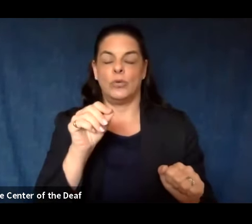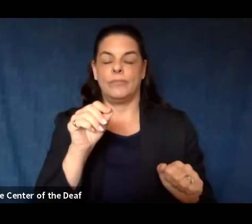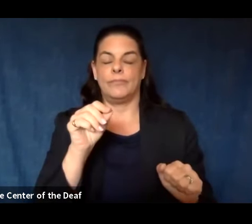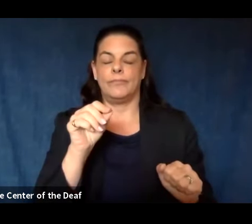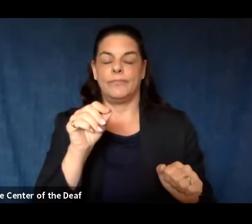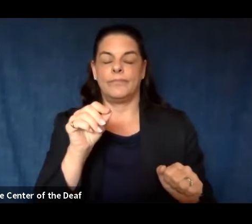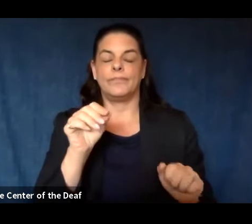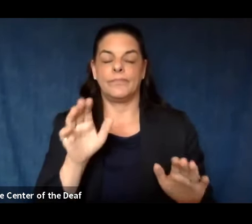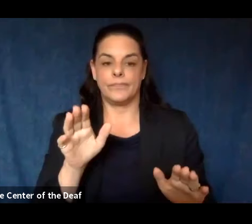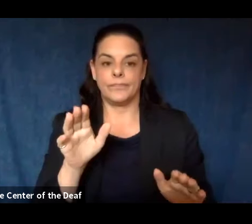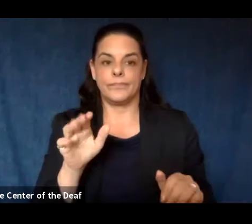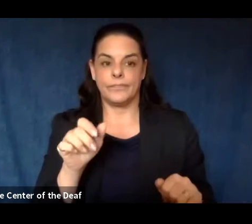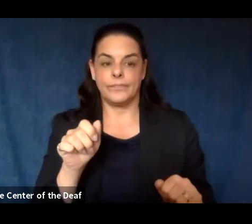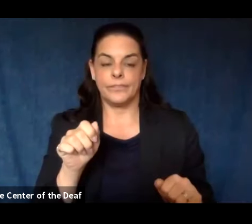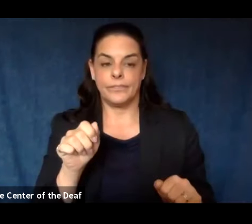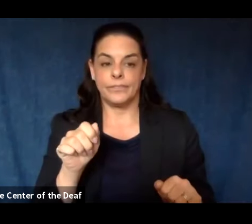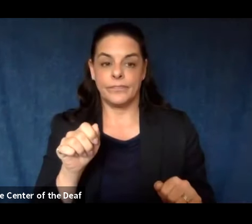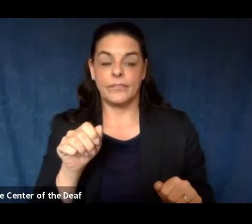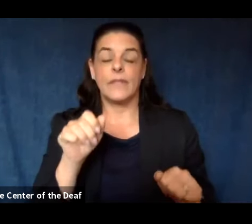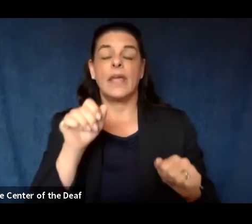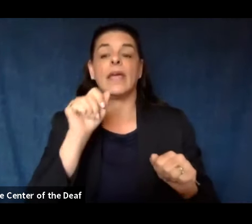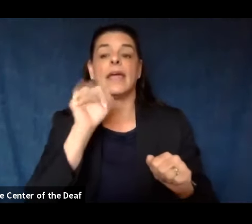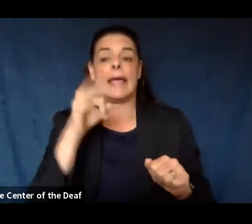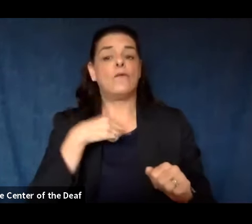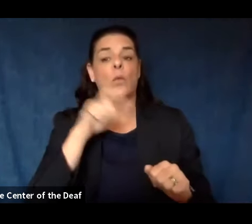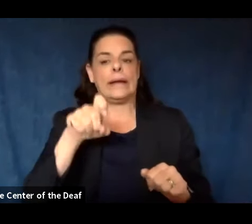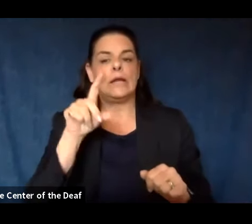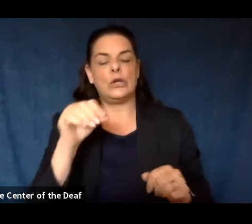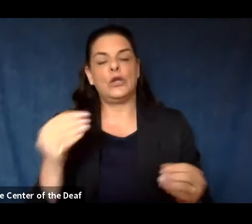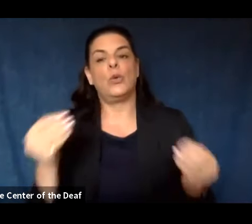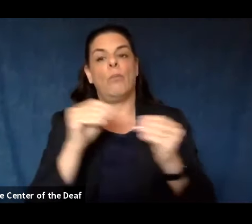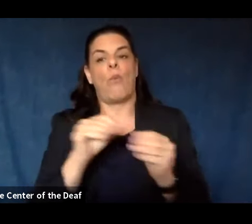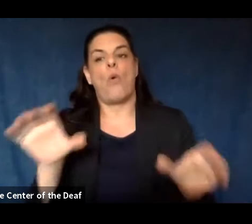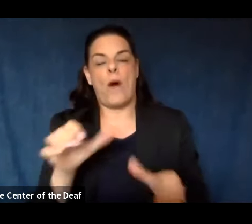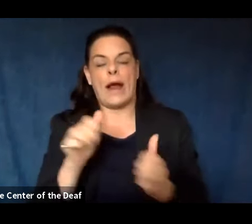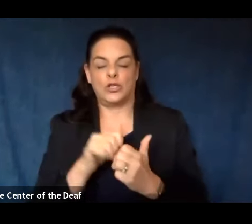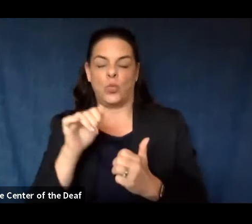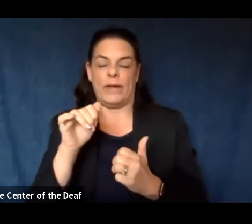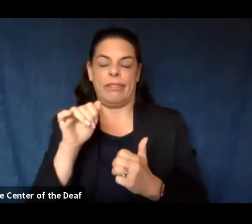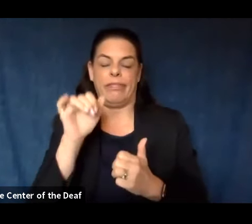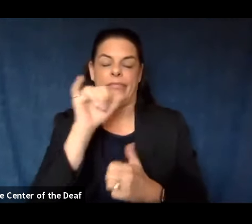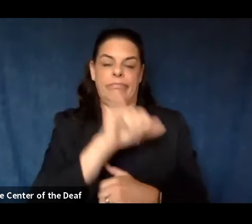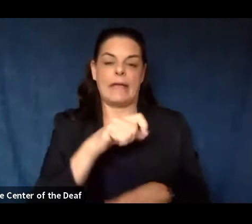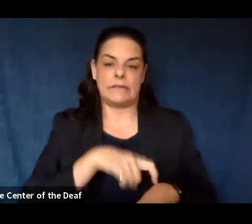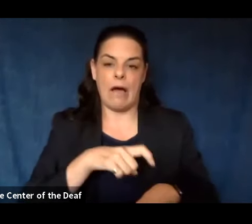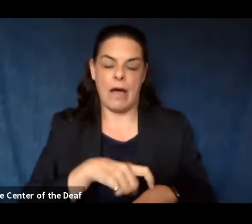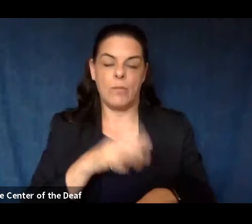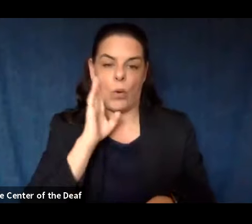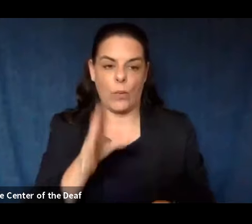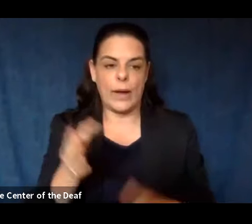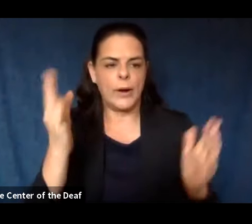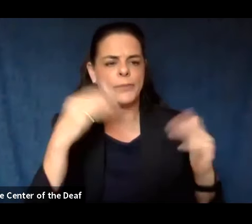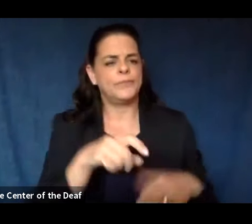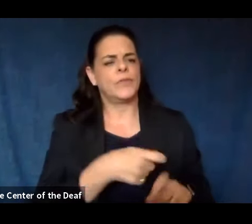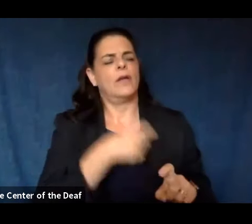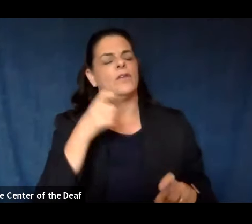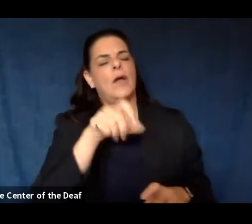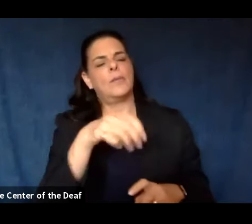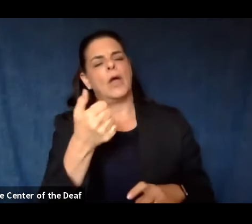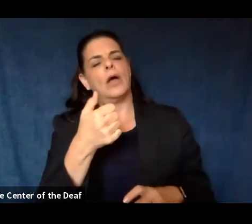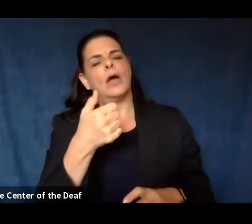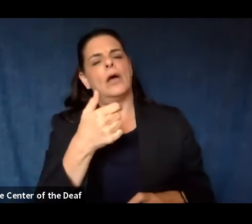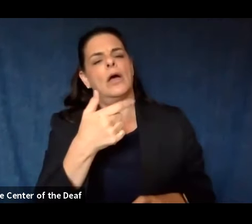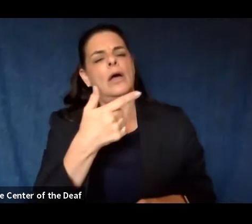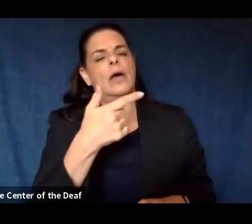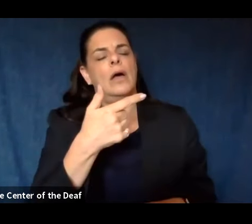if extra actions needed at that time. From Megan with WBLT, drug maker Gilead recently announced the